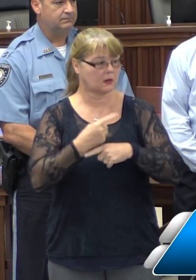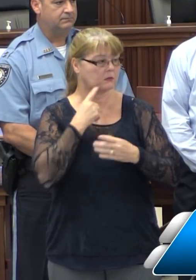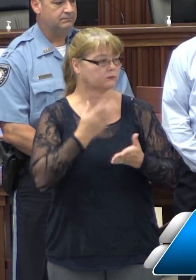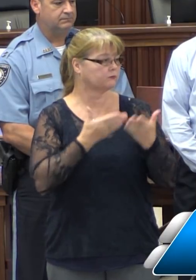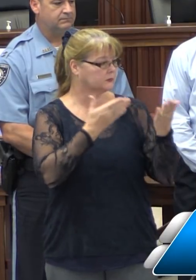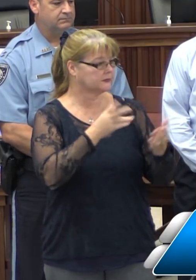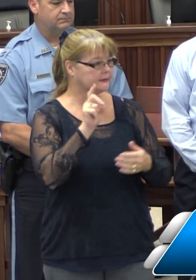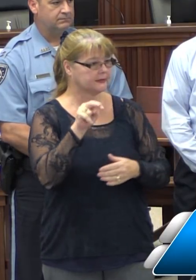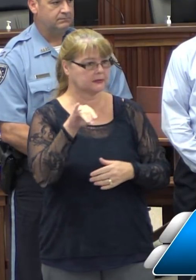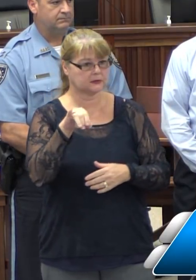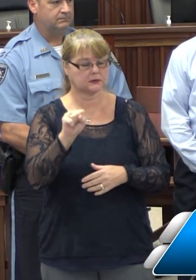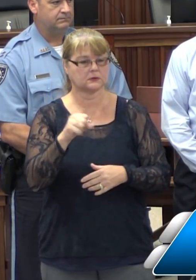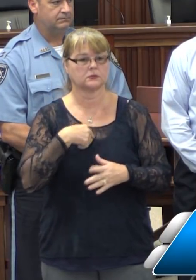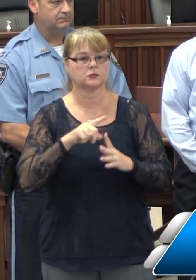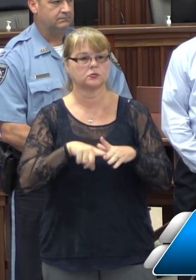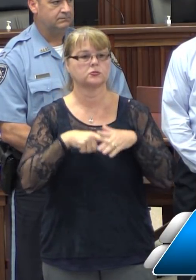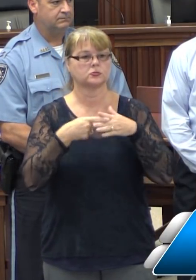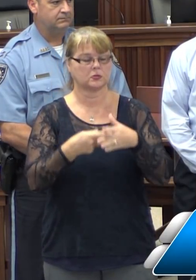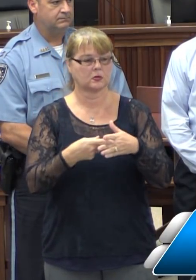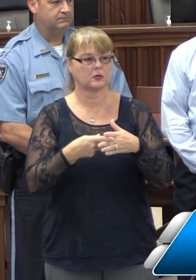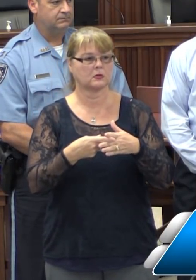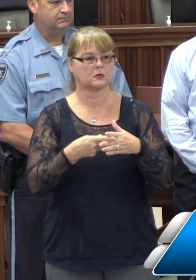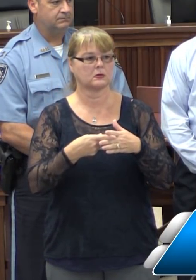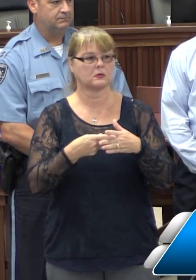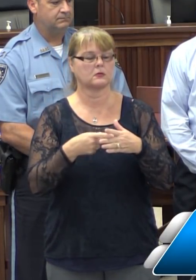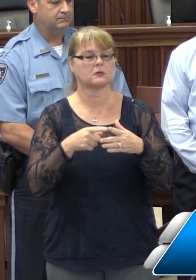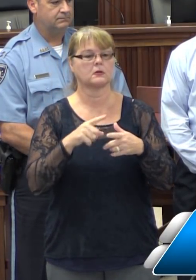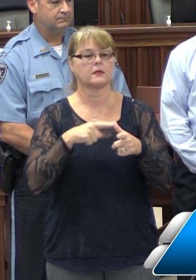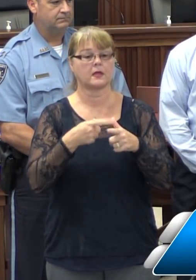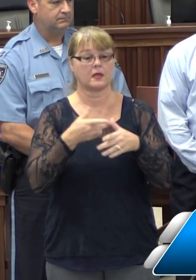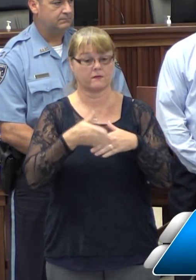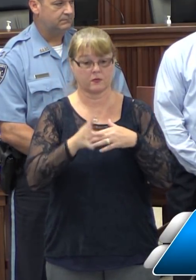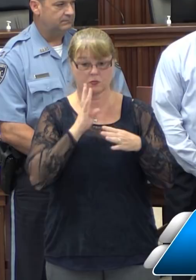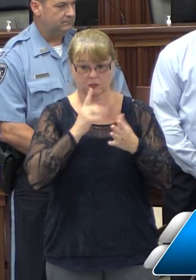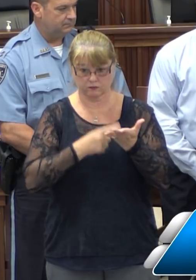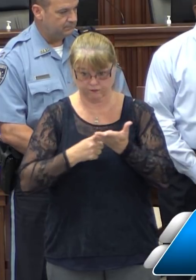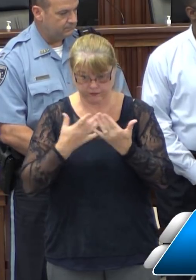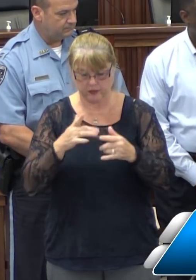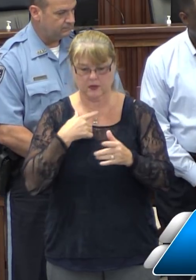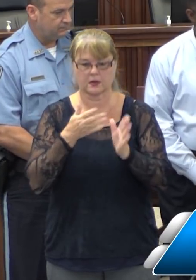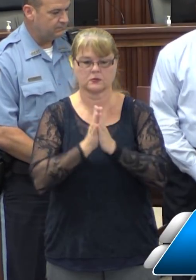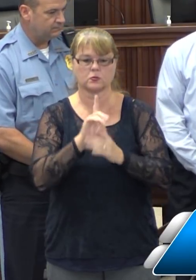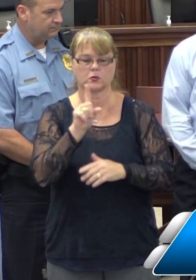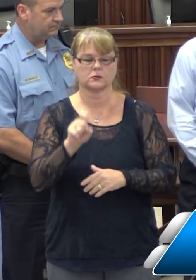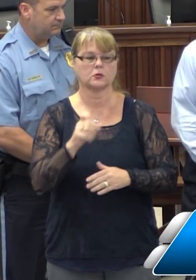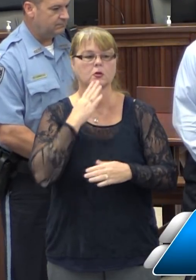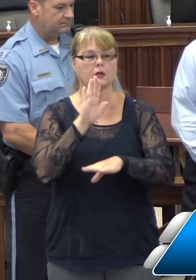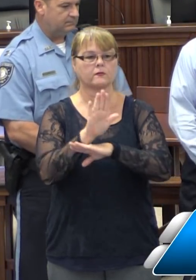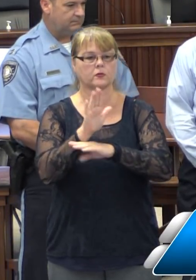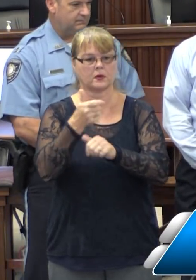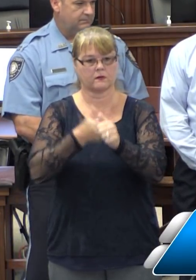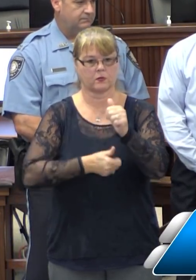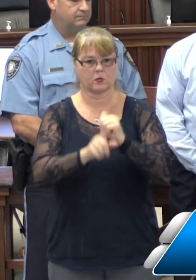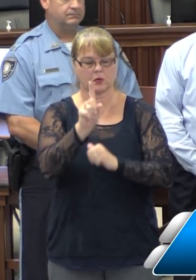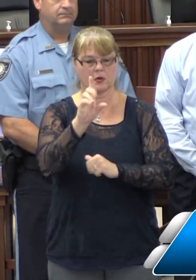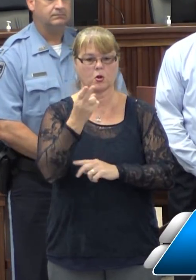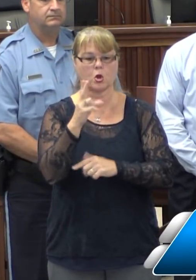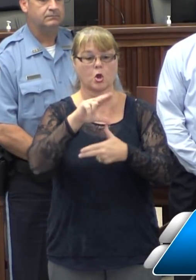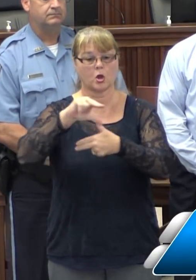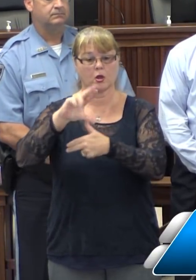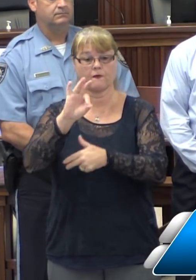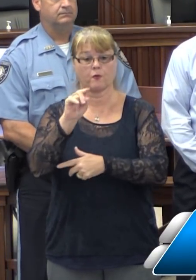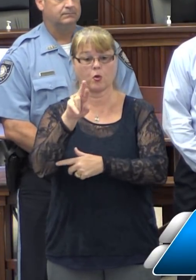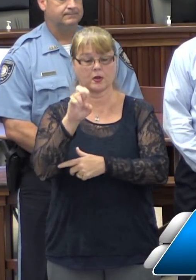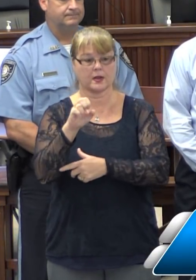it over to Dennis, and let's get started, and then immediately following questions. Good afternoon, everyone. Hurricane Florence